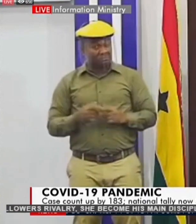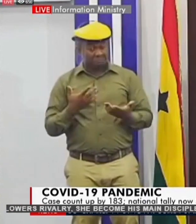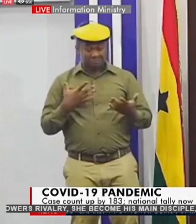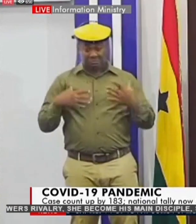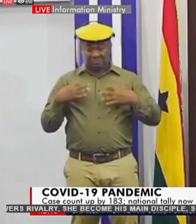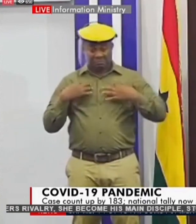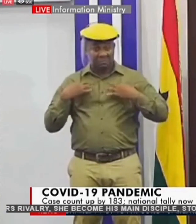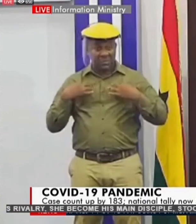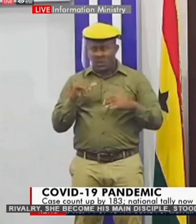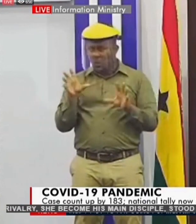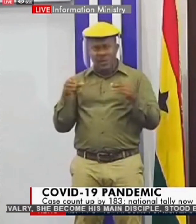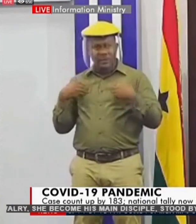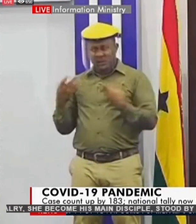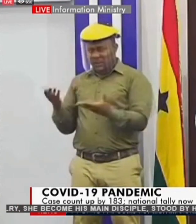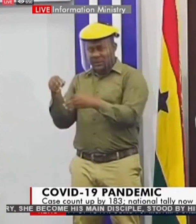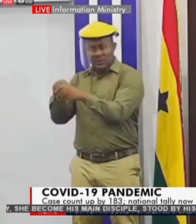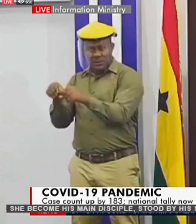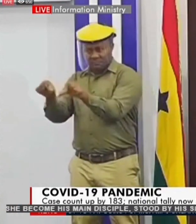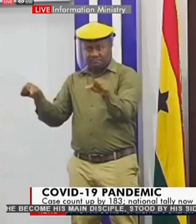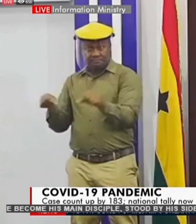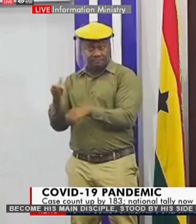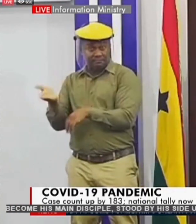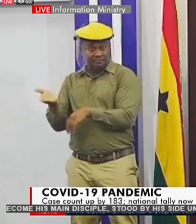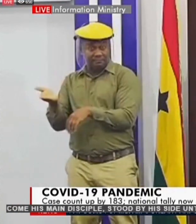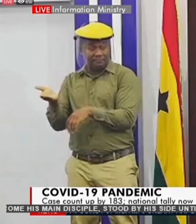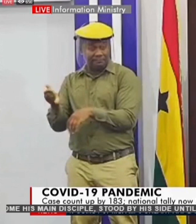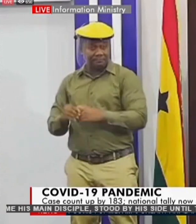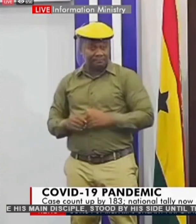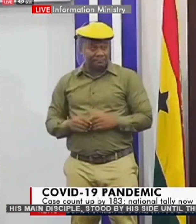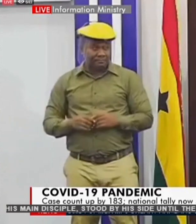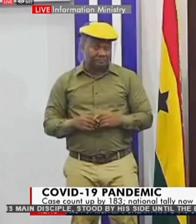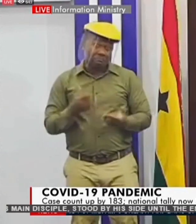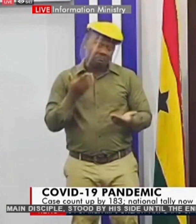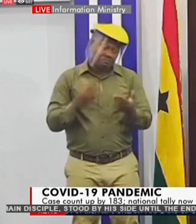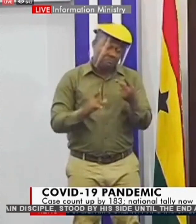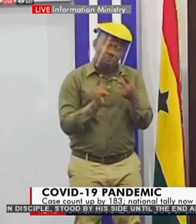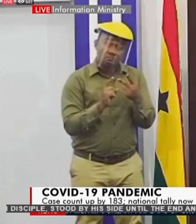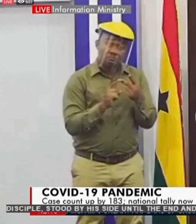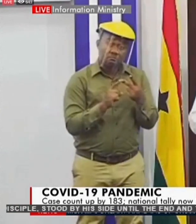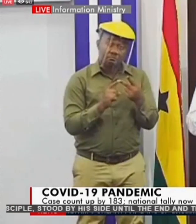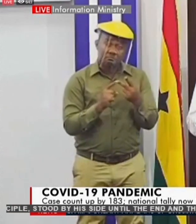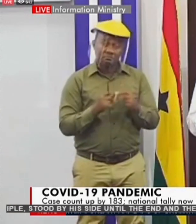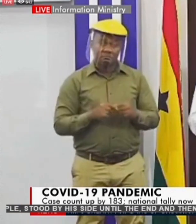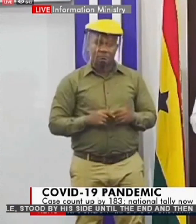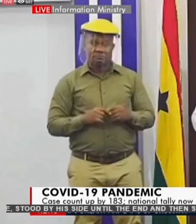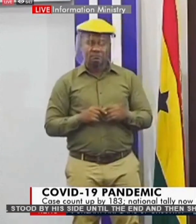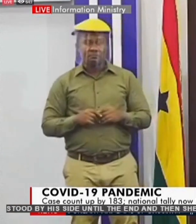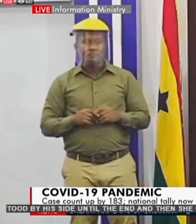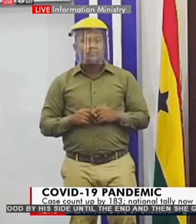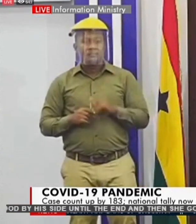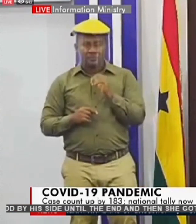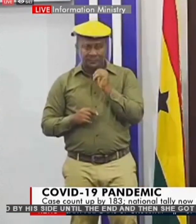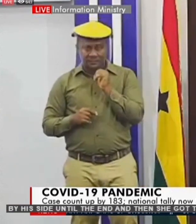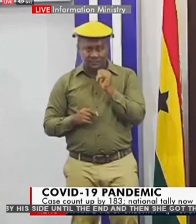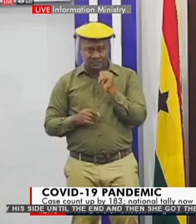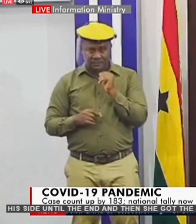that are unacceptable and not required. It might also be part of people's,